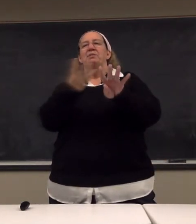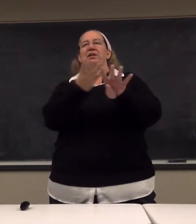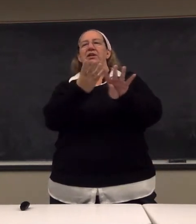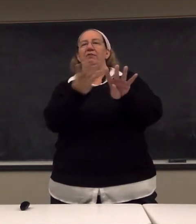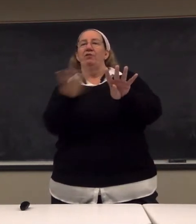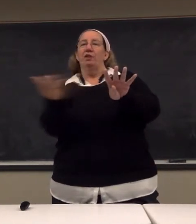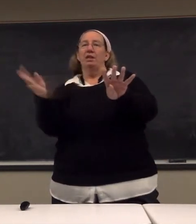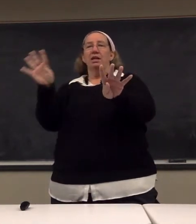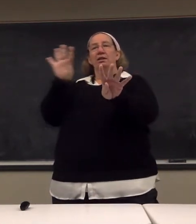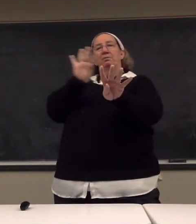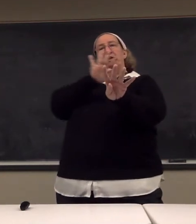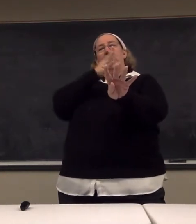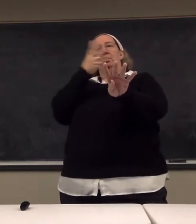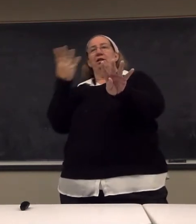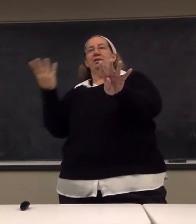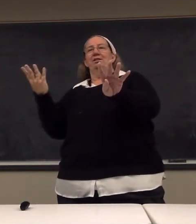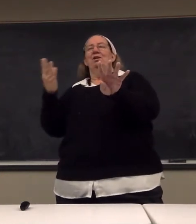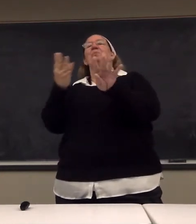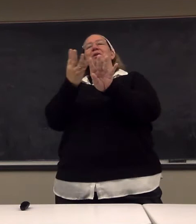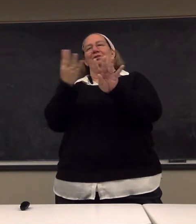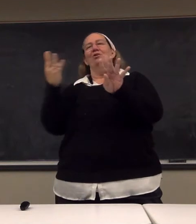Depending on if you're at King's Island, it might be this. But one.